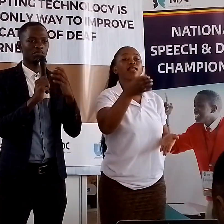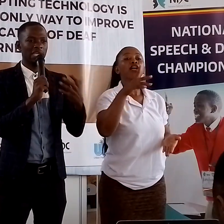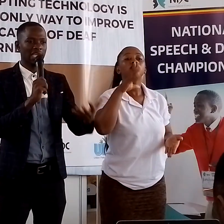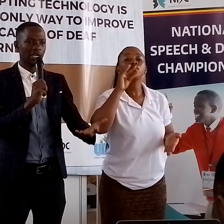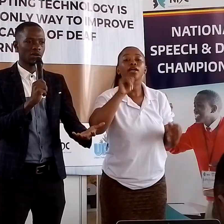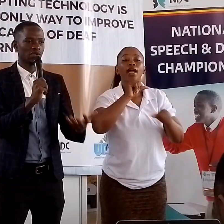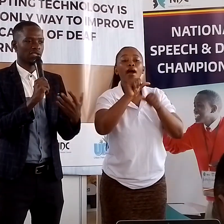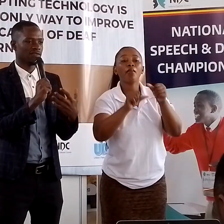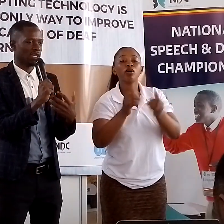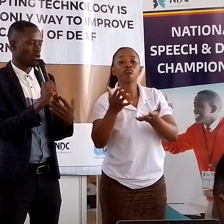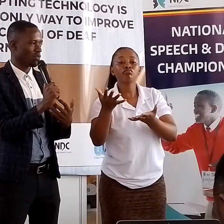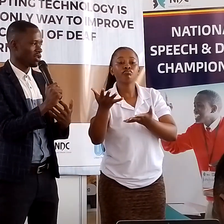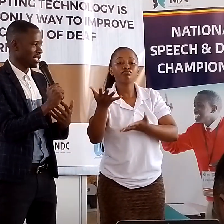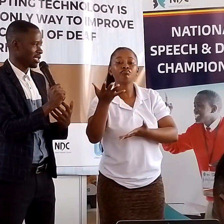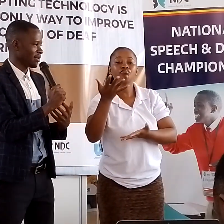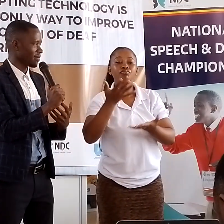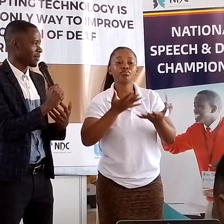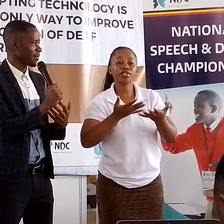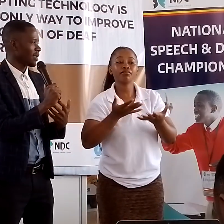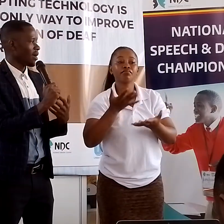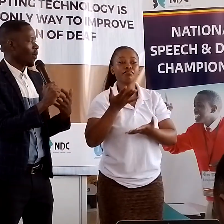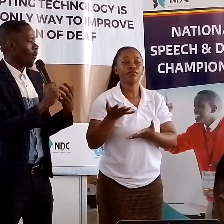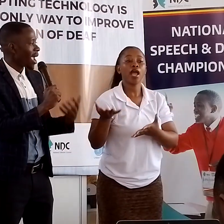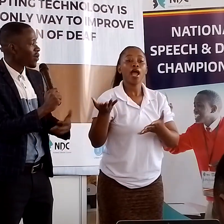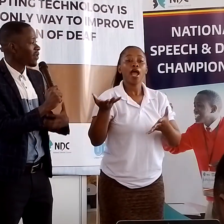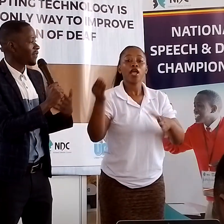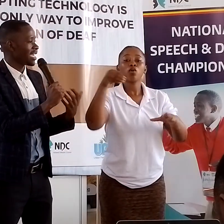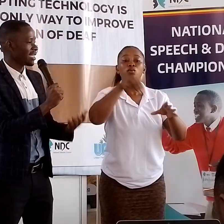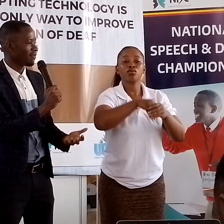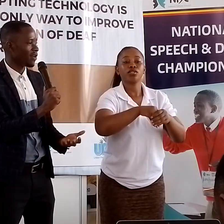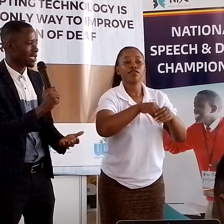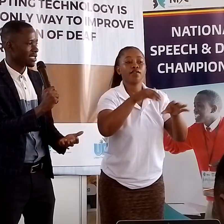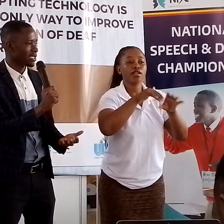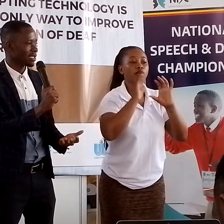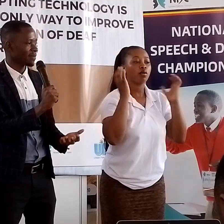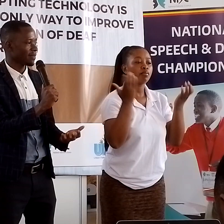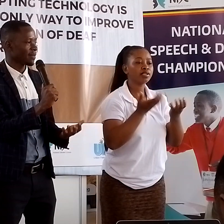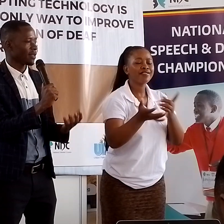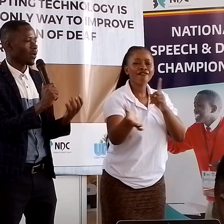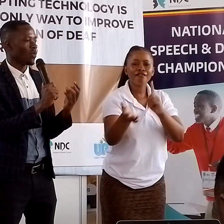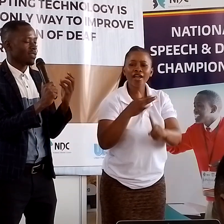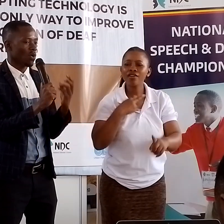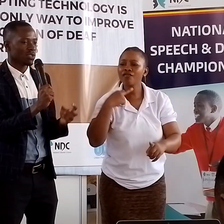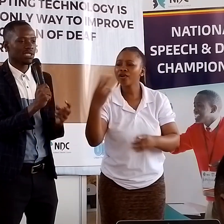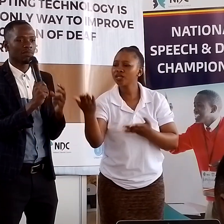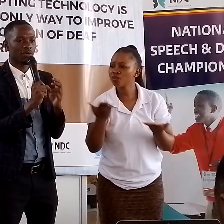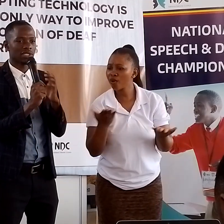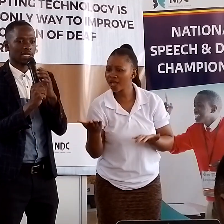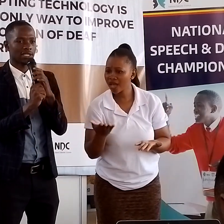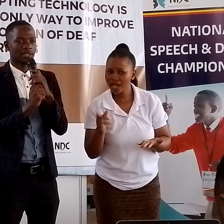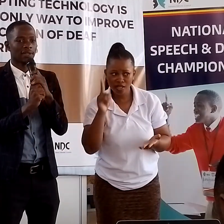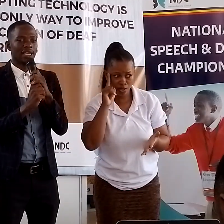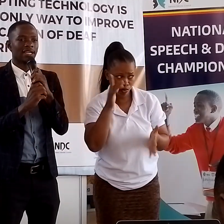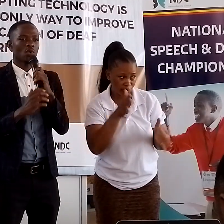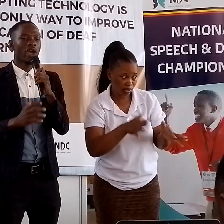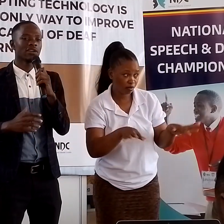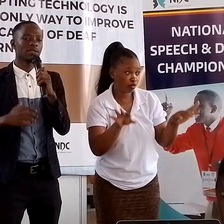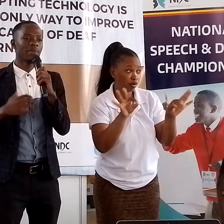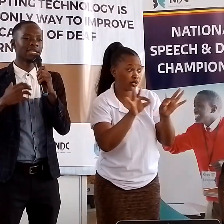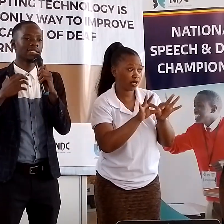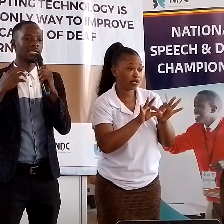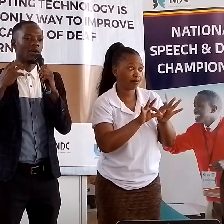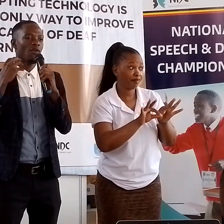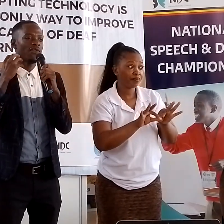about being inclusive in community. Where do we find the voice? We thought it important that